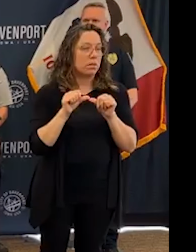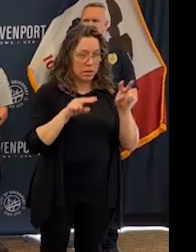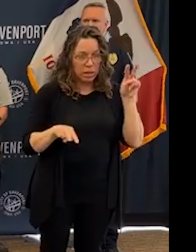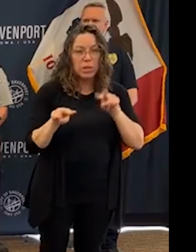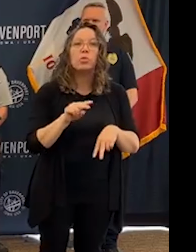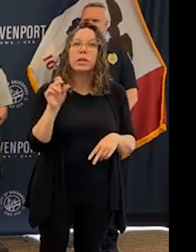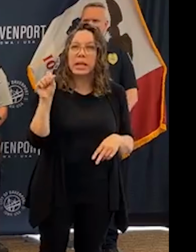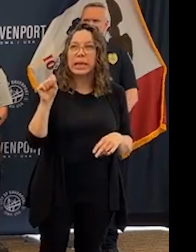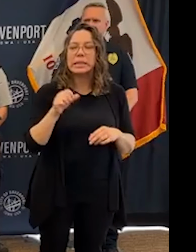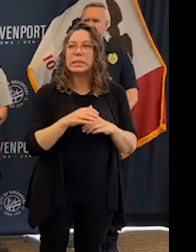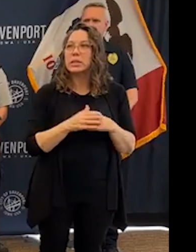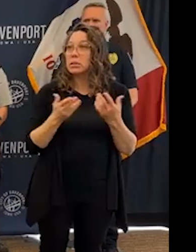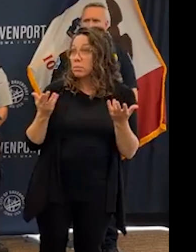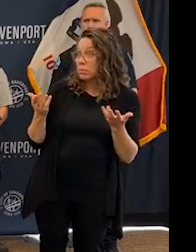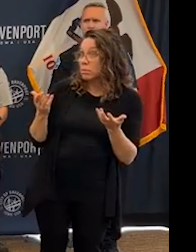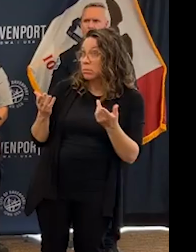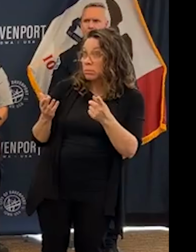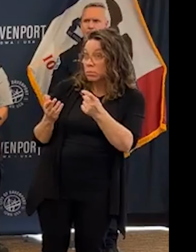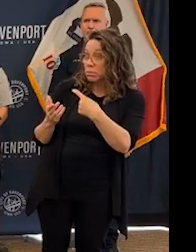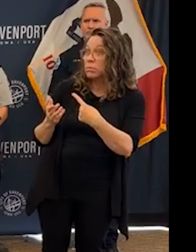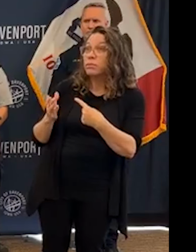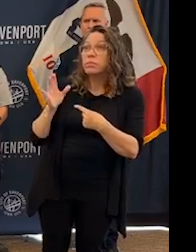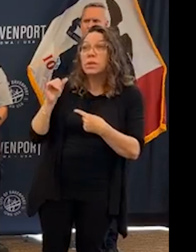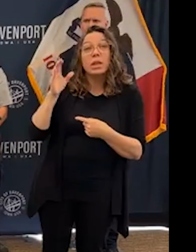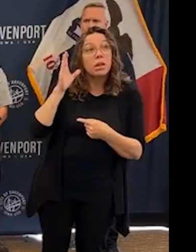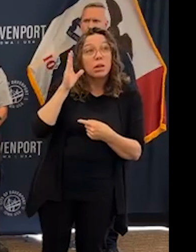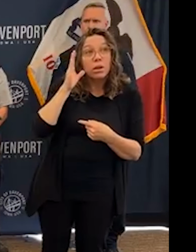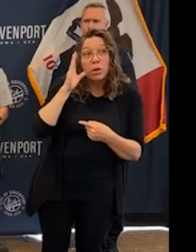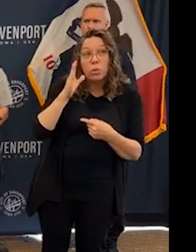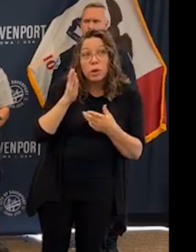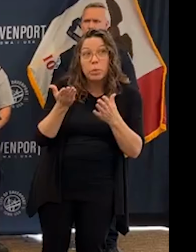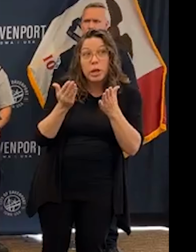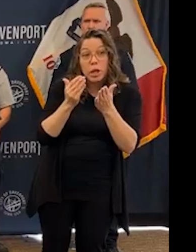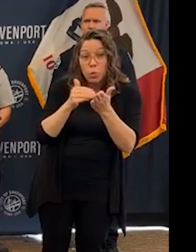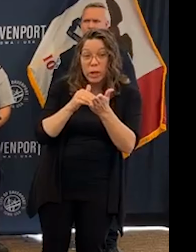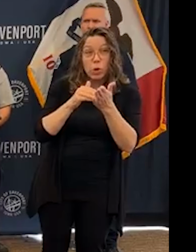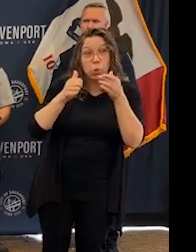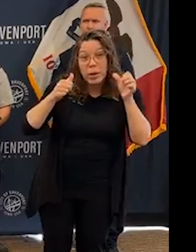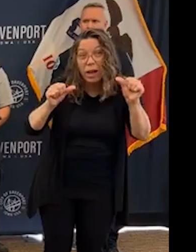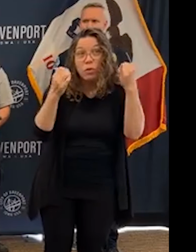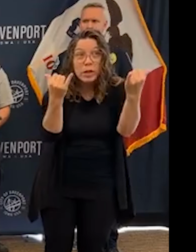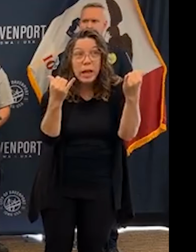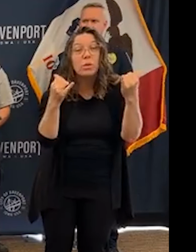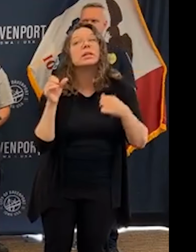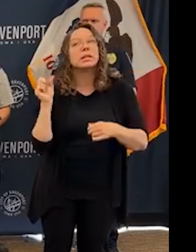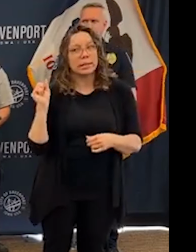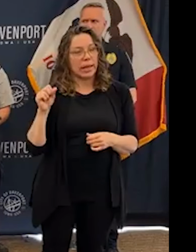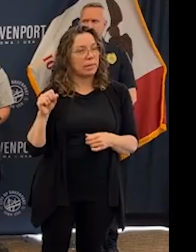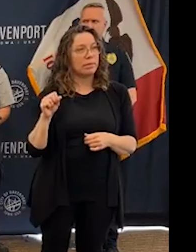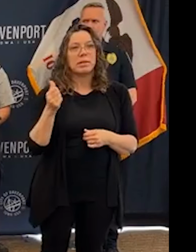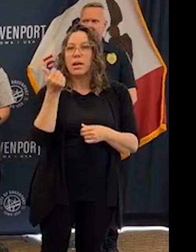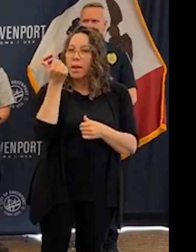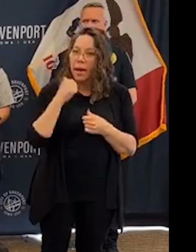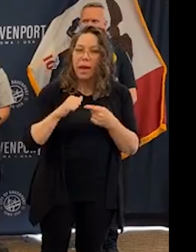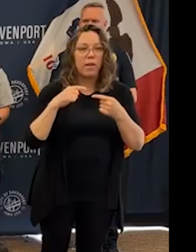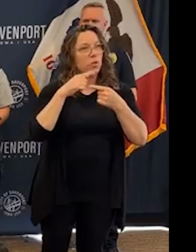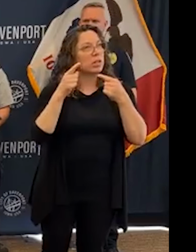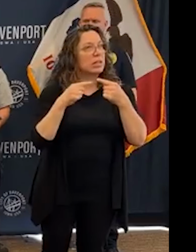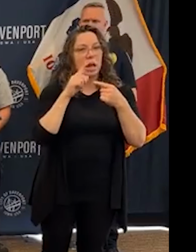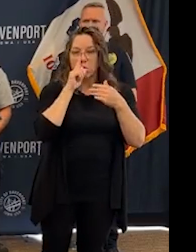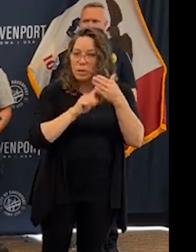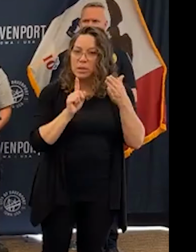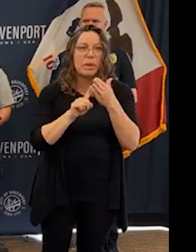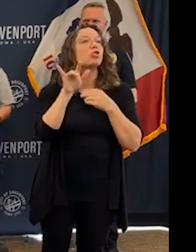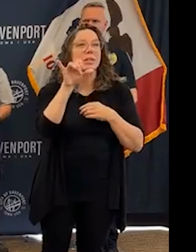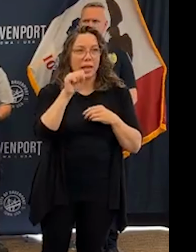how is it going to be, are there going to be renewed efforts now? Yes, we're looking at every cycle of inspection. One